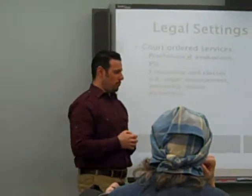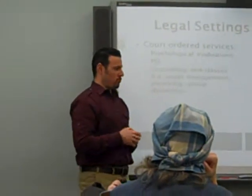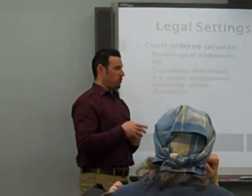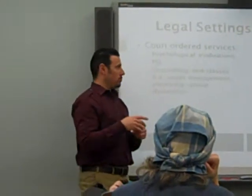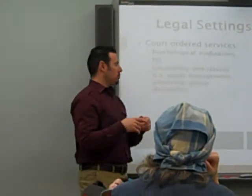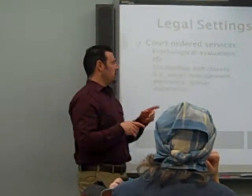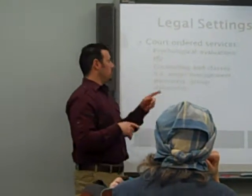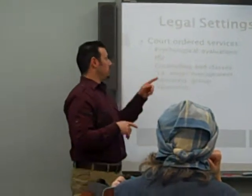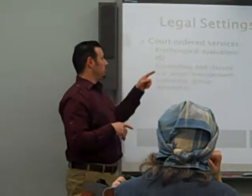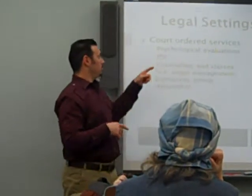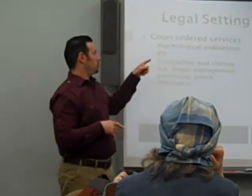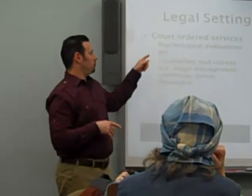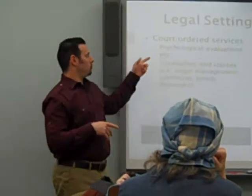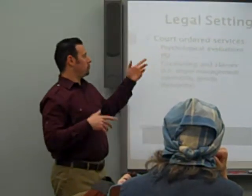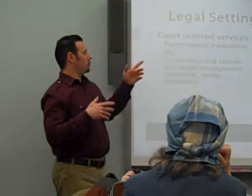That's key.